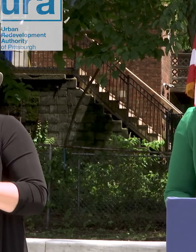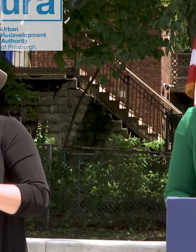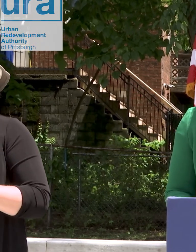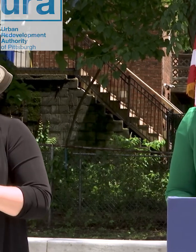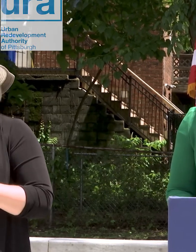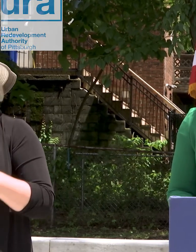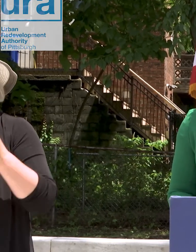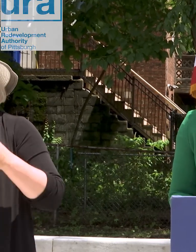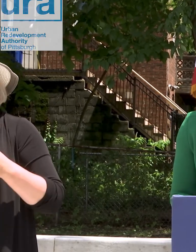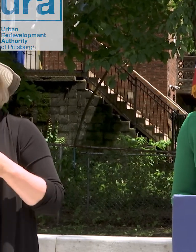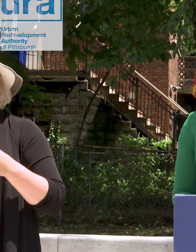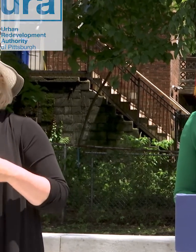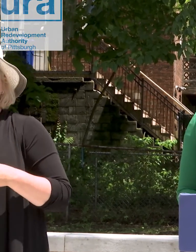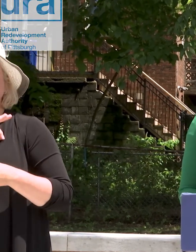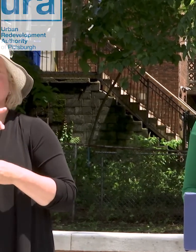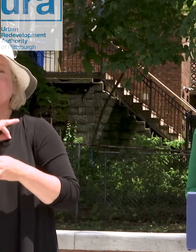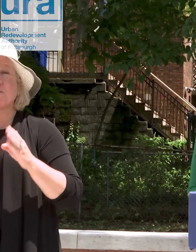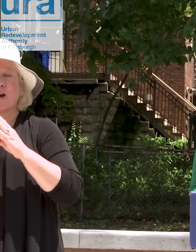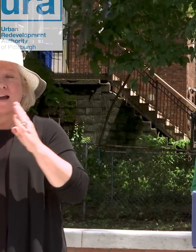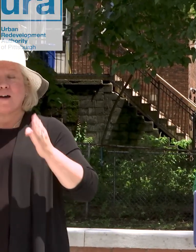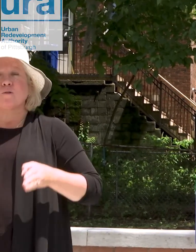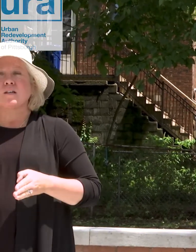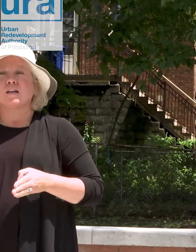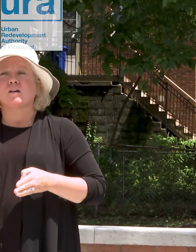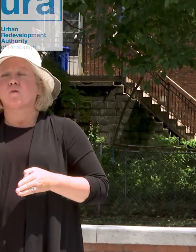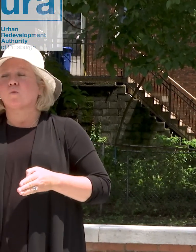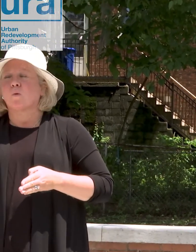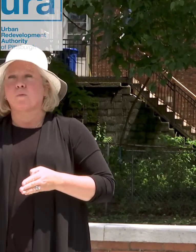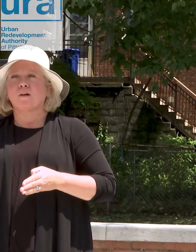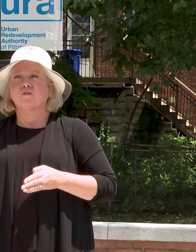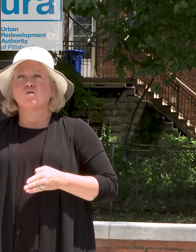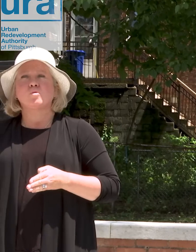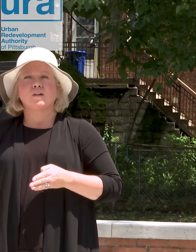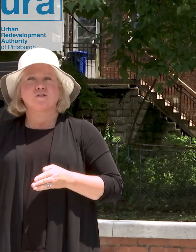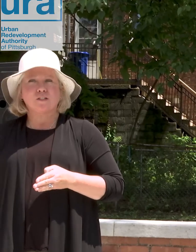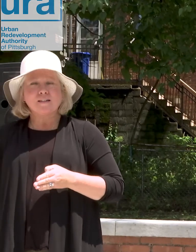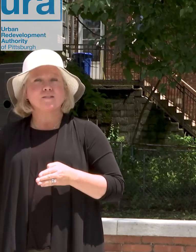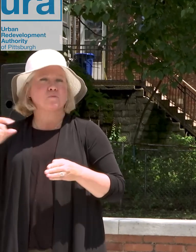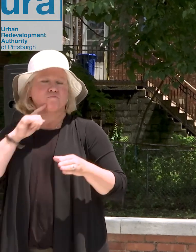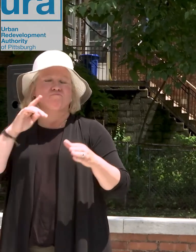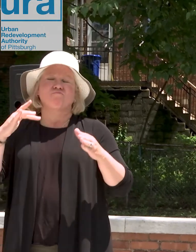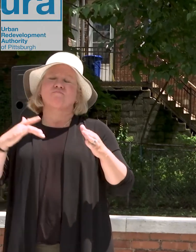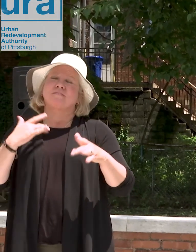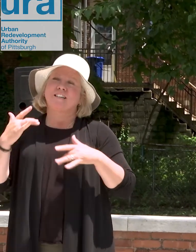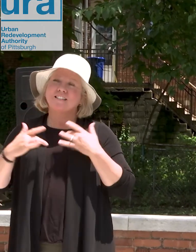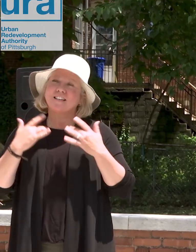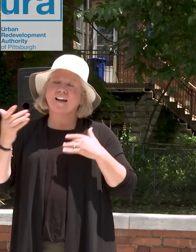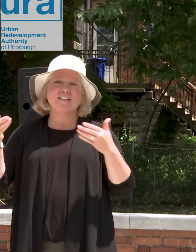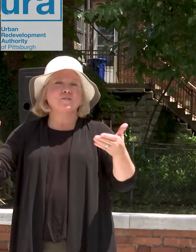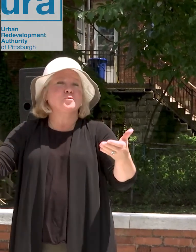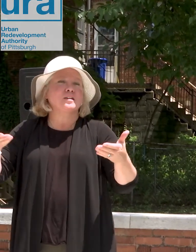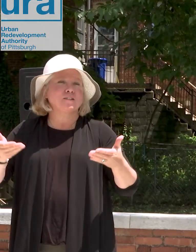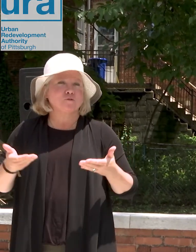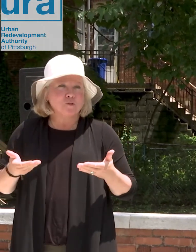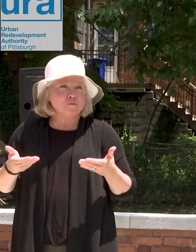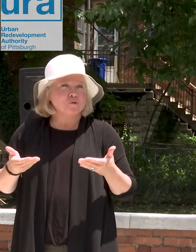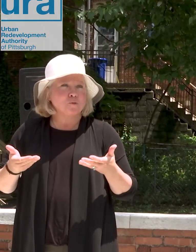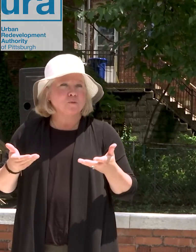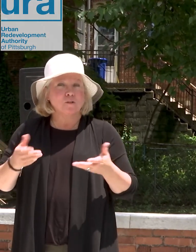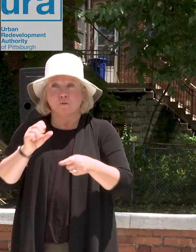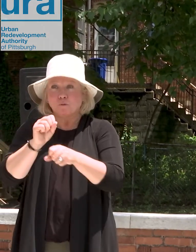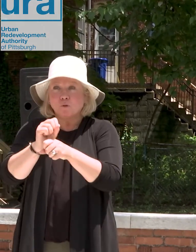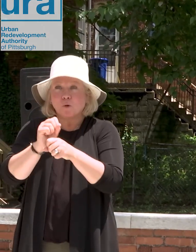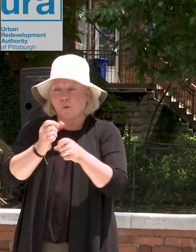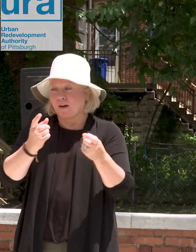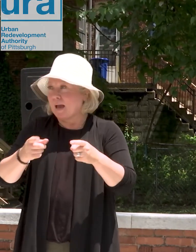Pittsburgh Housing Development Corporation. And I am so excited to be here today to introduce you to the work that's been happening here